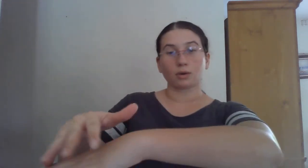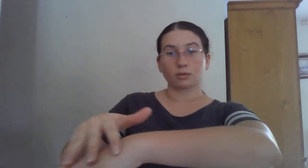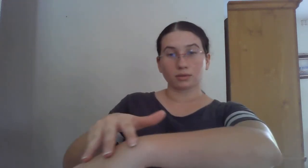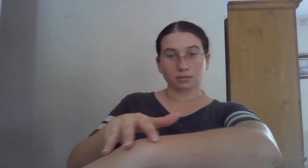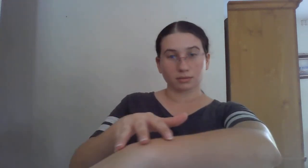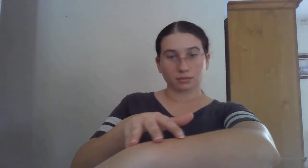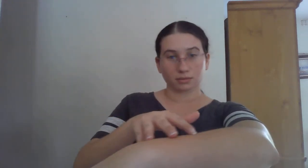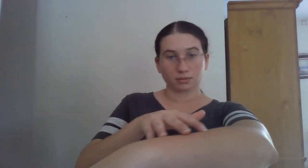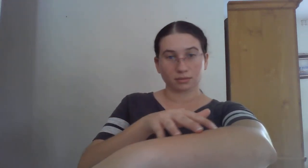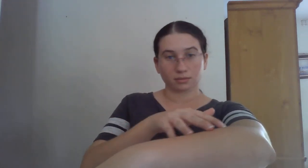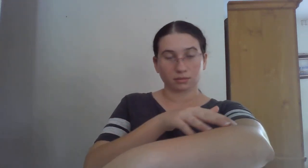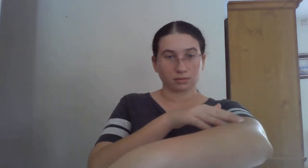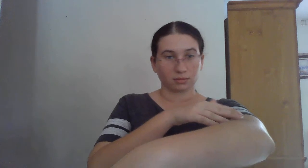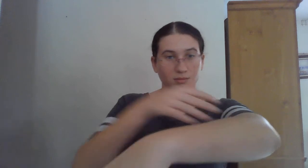slow,